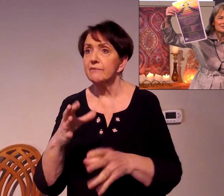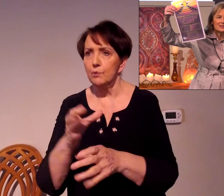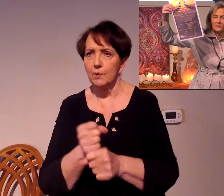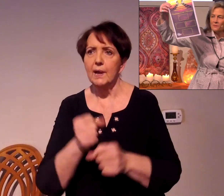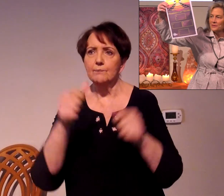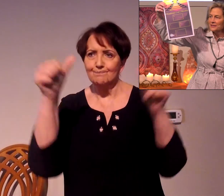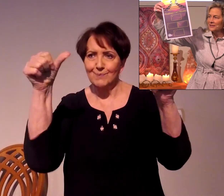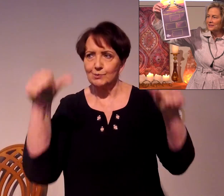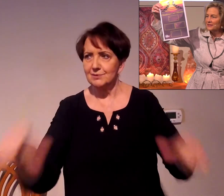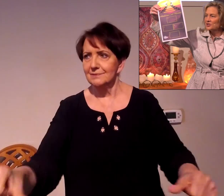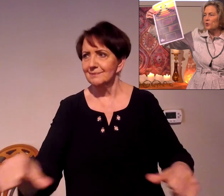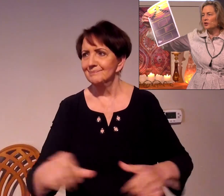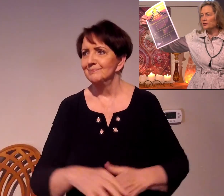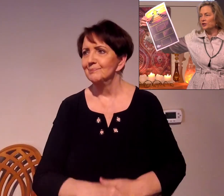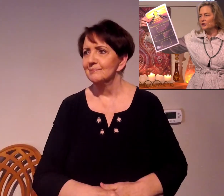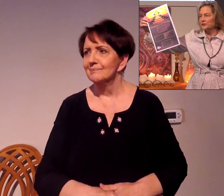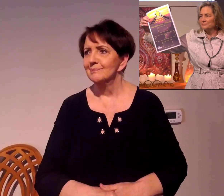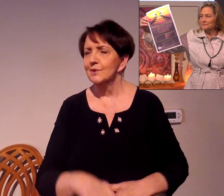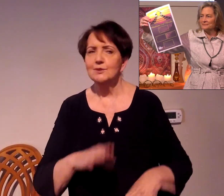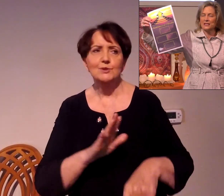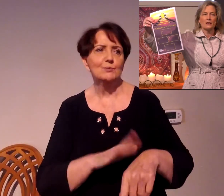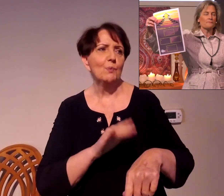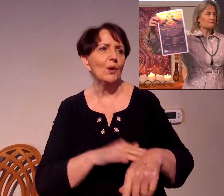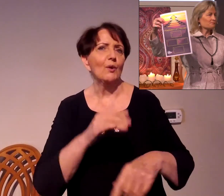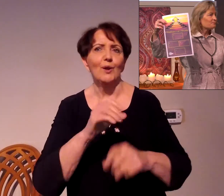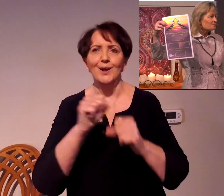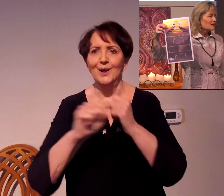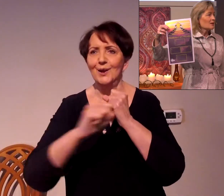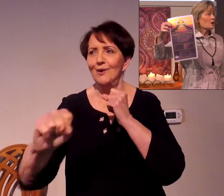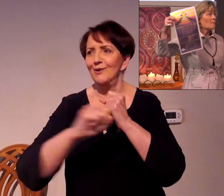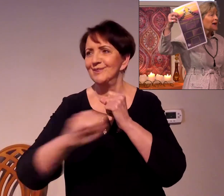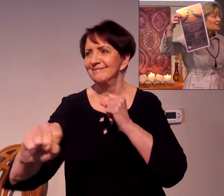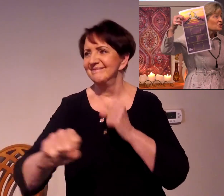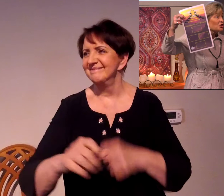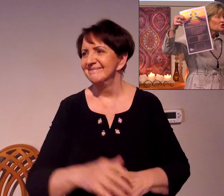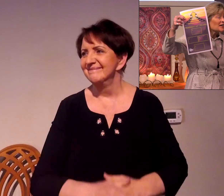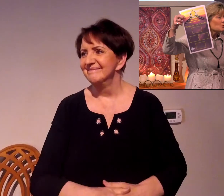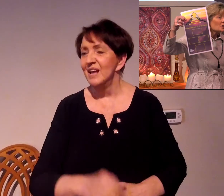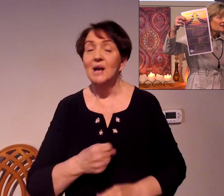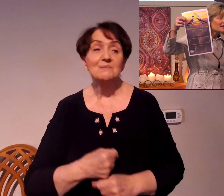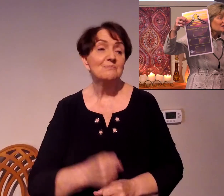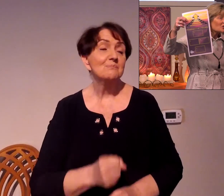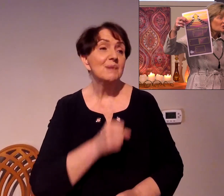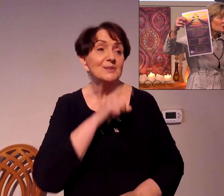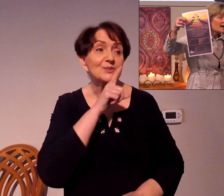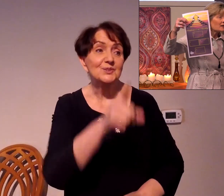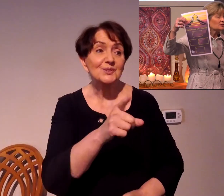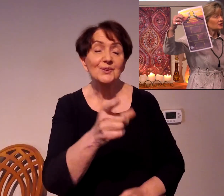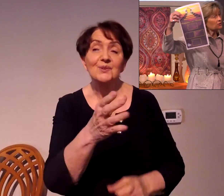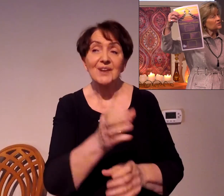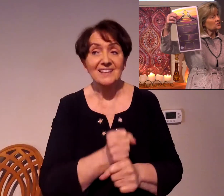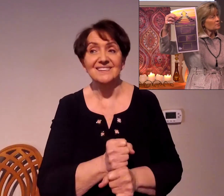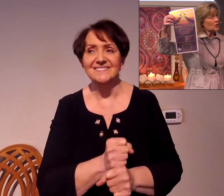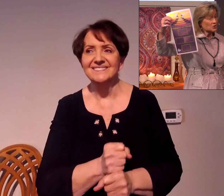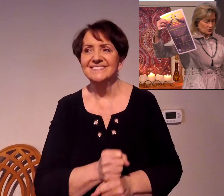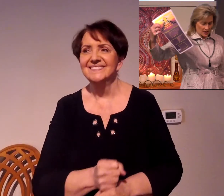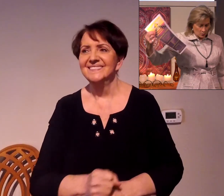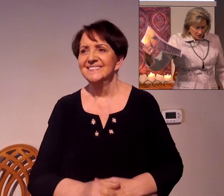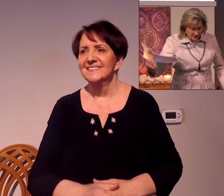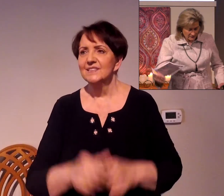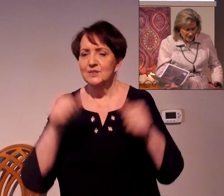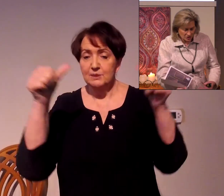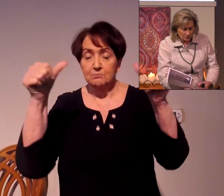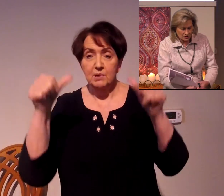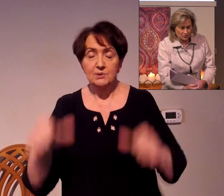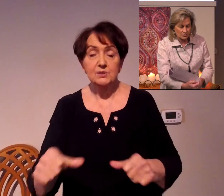out. Spoiler alert. But make sure you get one of these on the way out. So this is a poster that